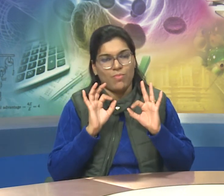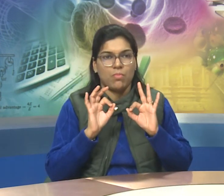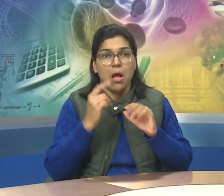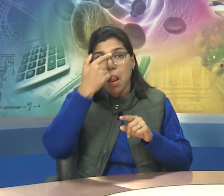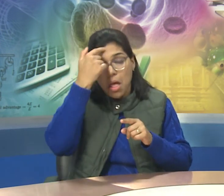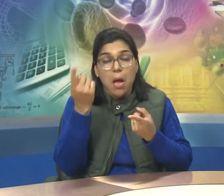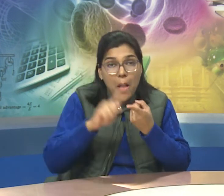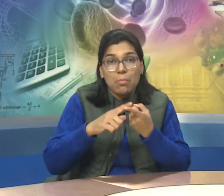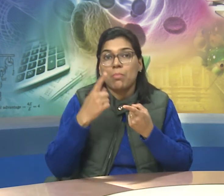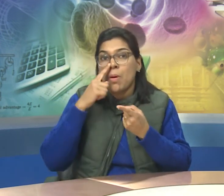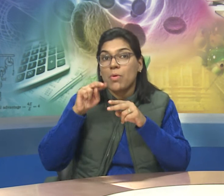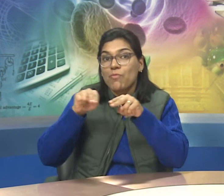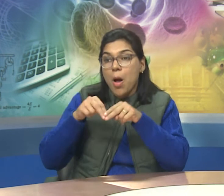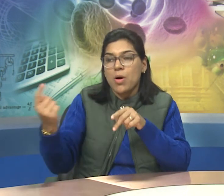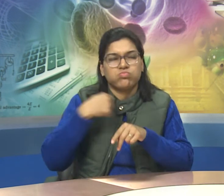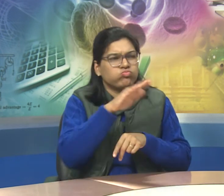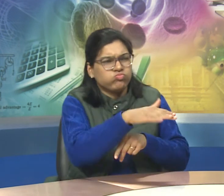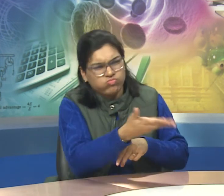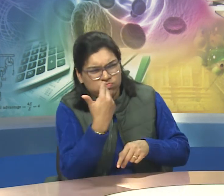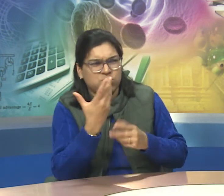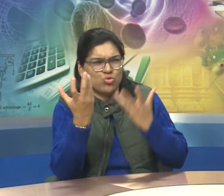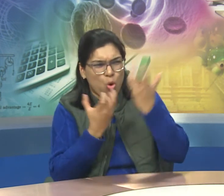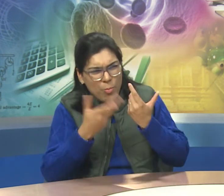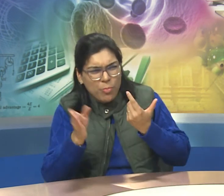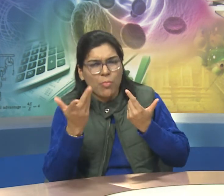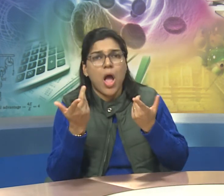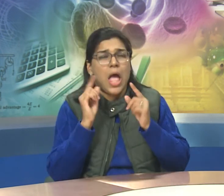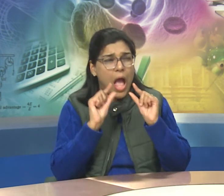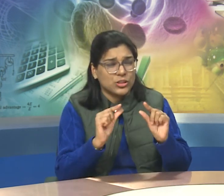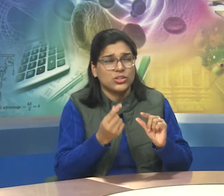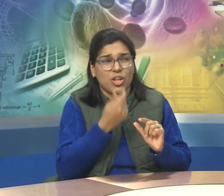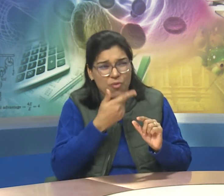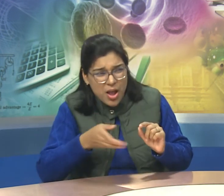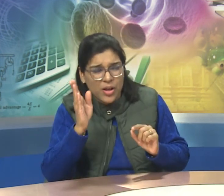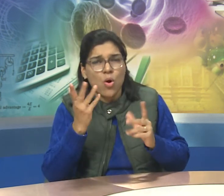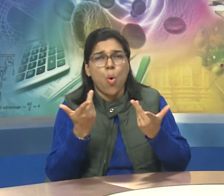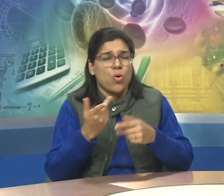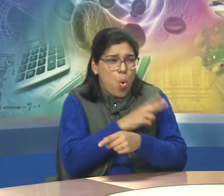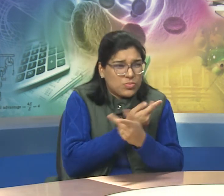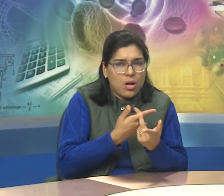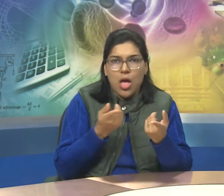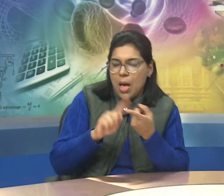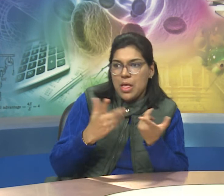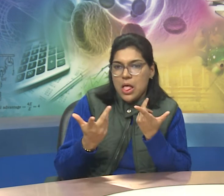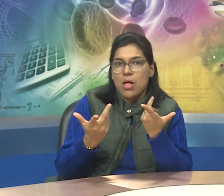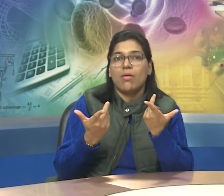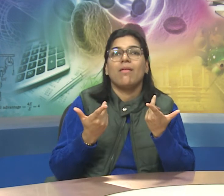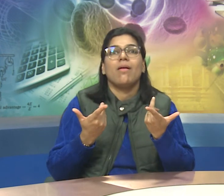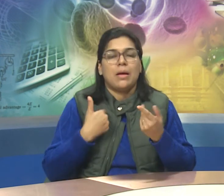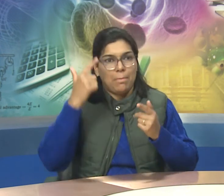make necessary adjustments as and when